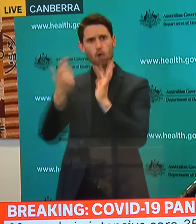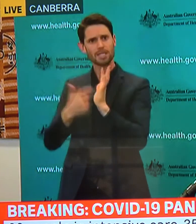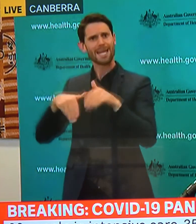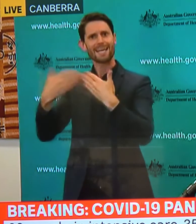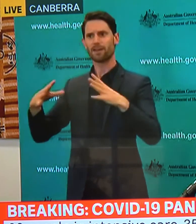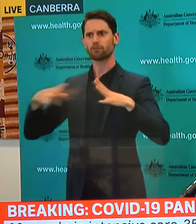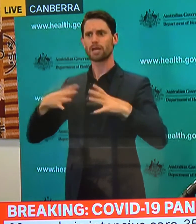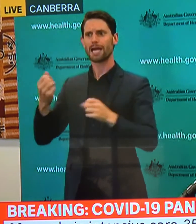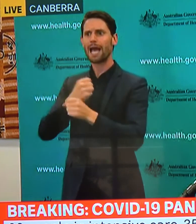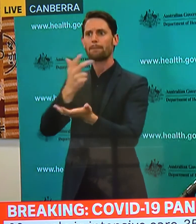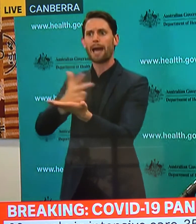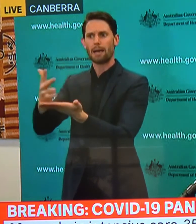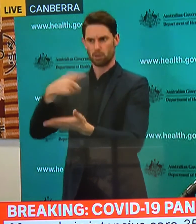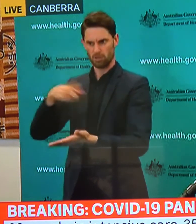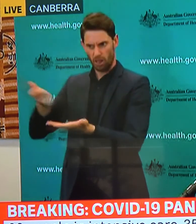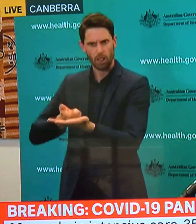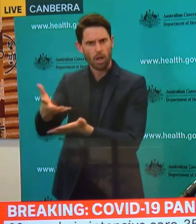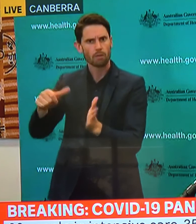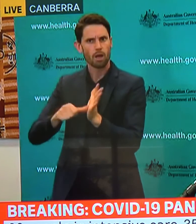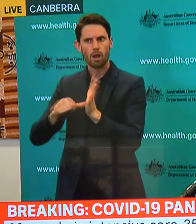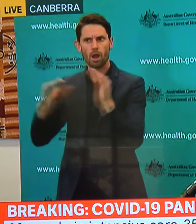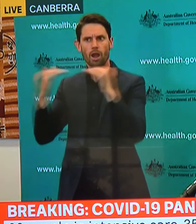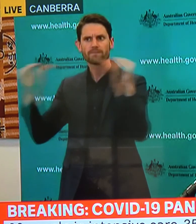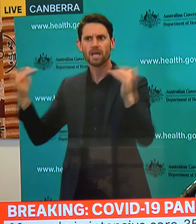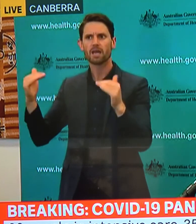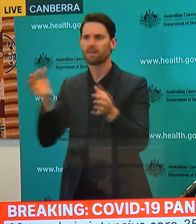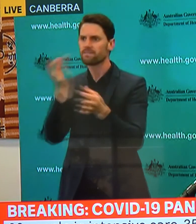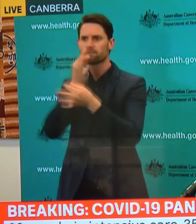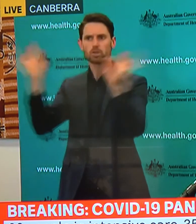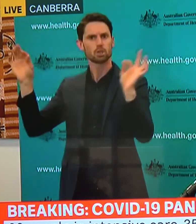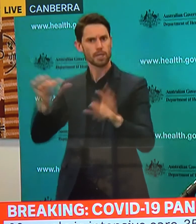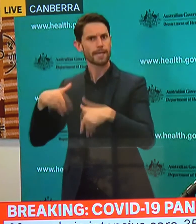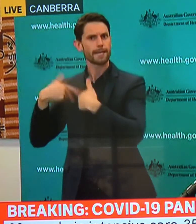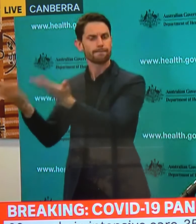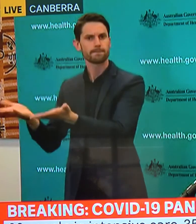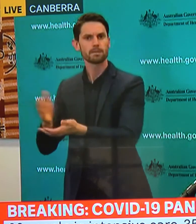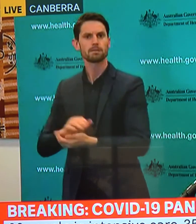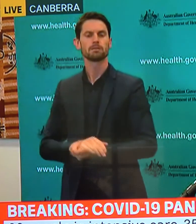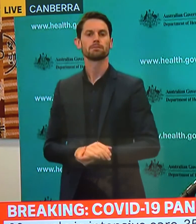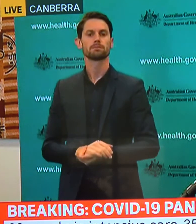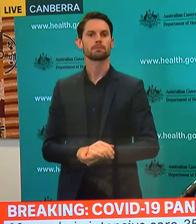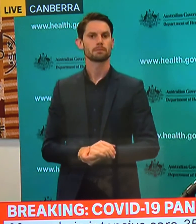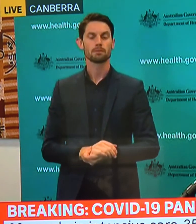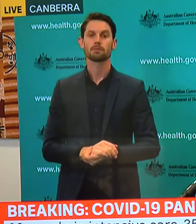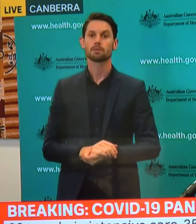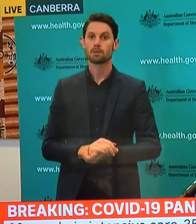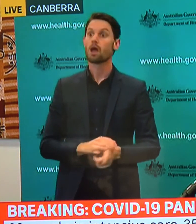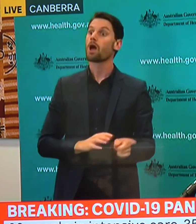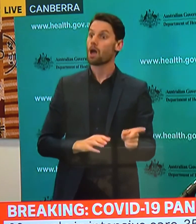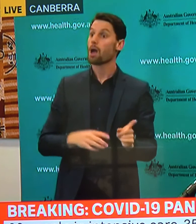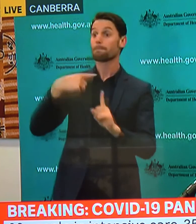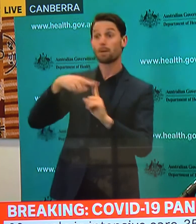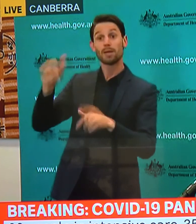hospitals? Yes, I've heard about free parking and also, what was the other one? Oh yes, free mobile phone